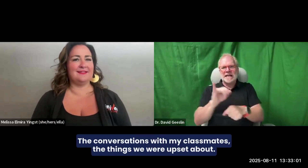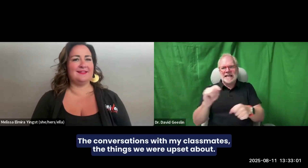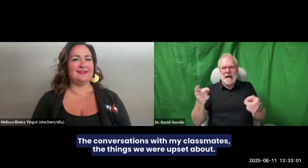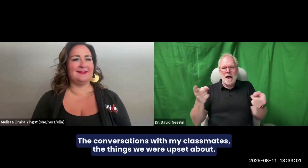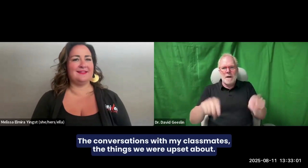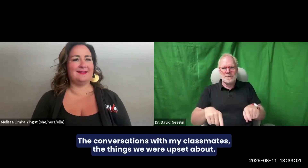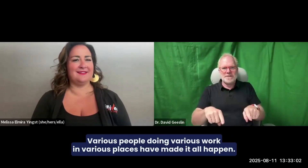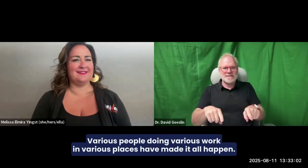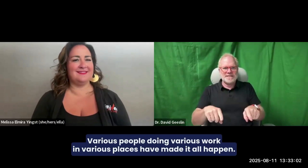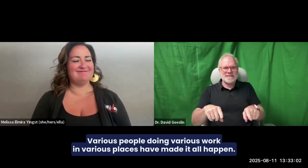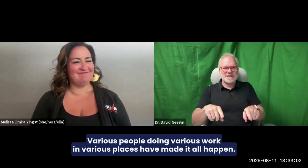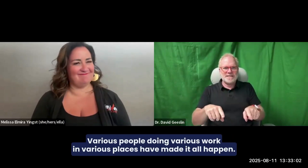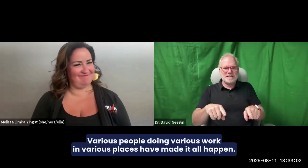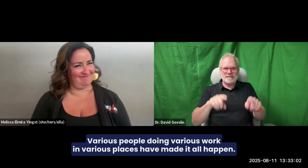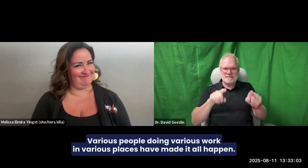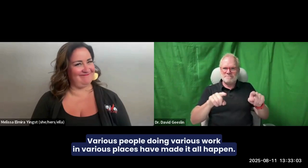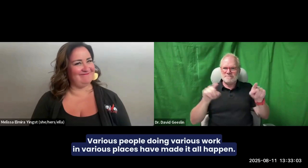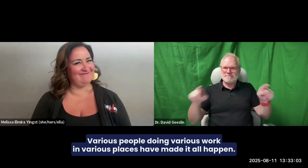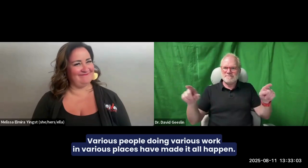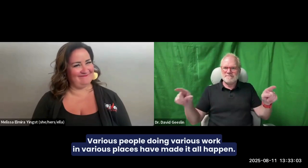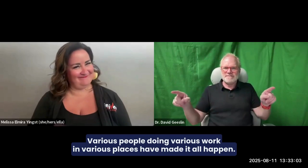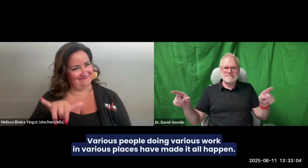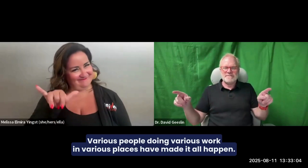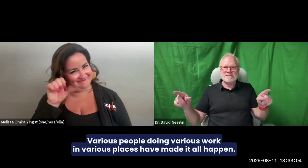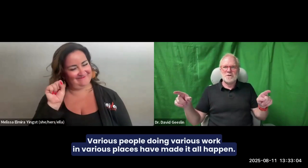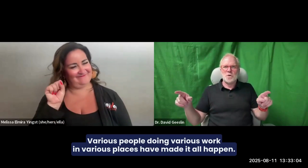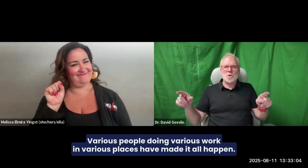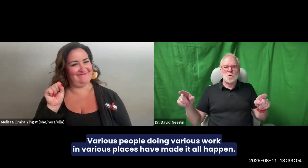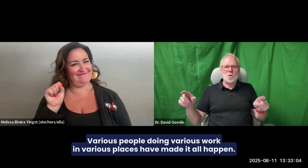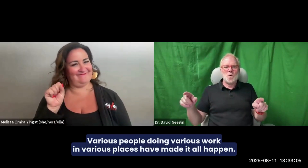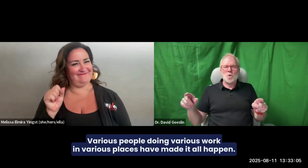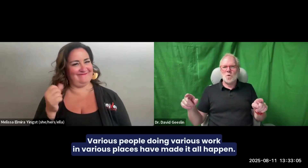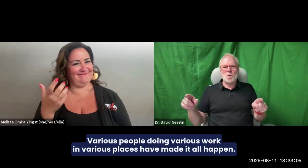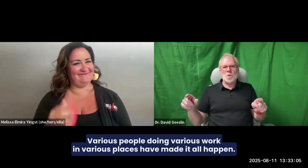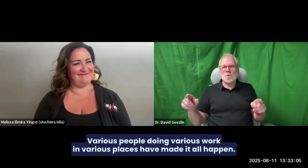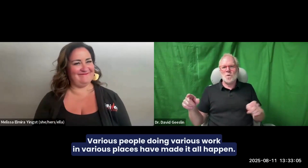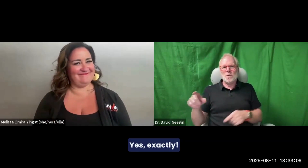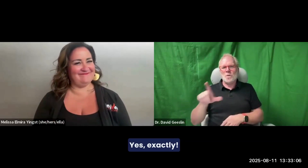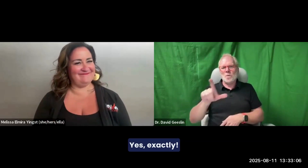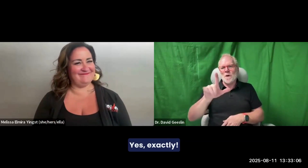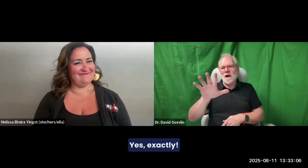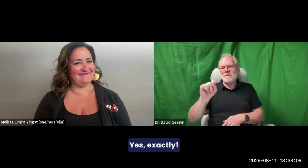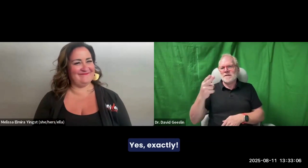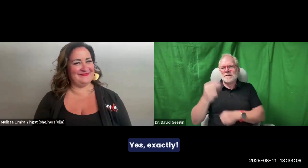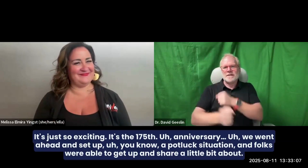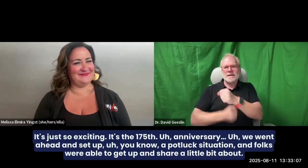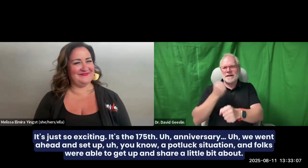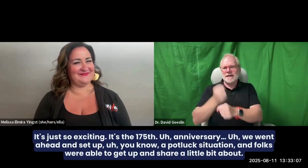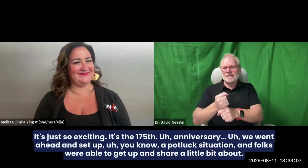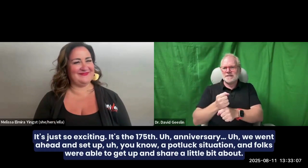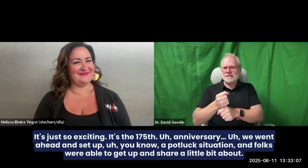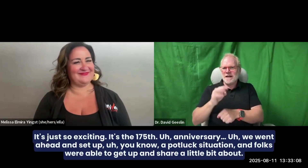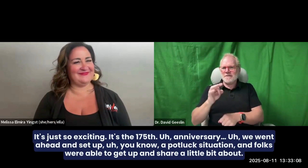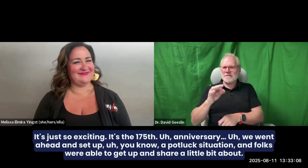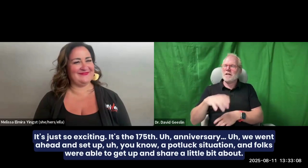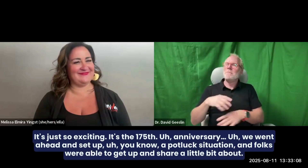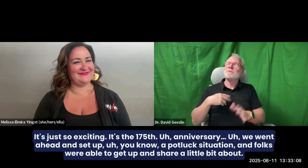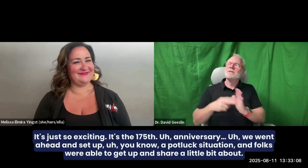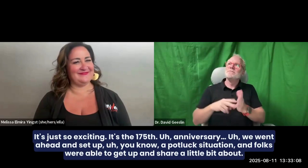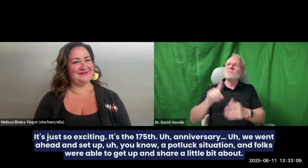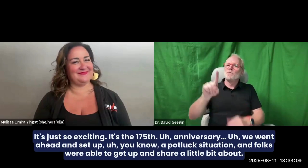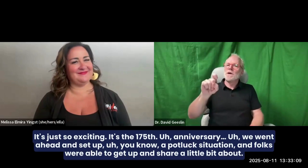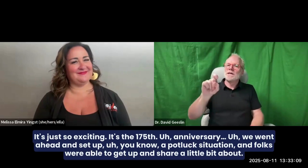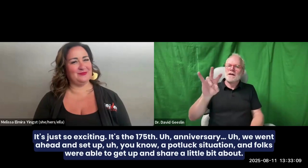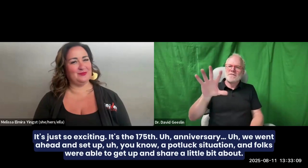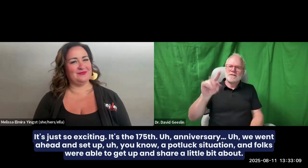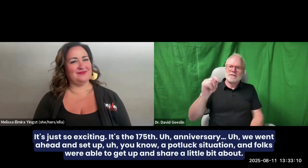classmates, the things we were upset about. Various people doing various work in various places have made it all happen. Yes, And exactly.